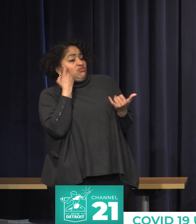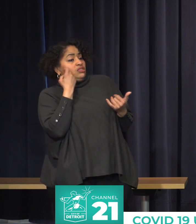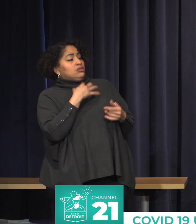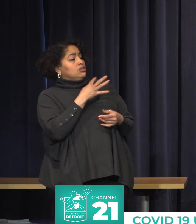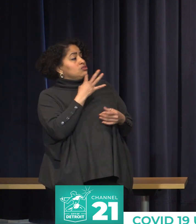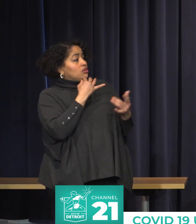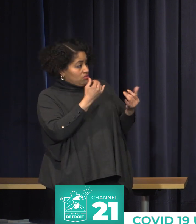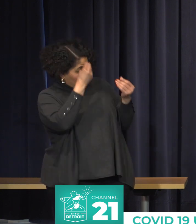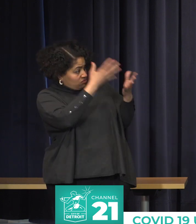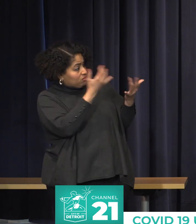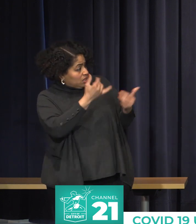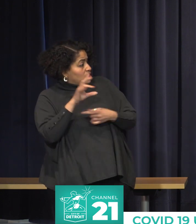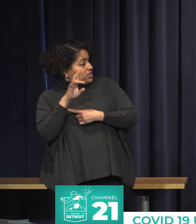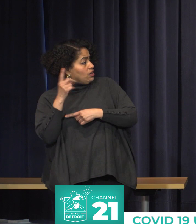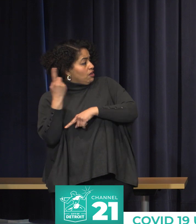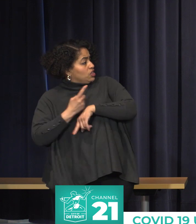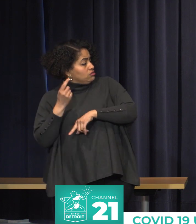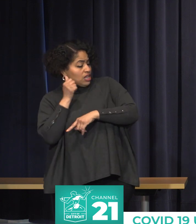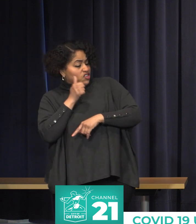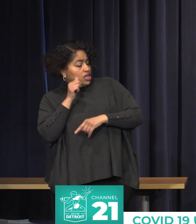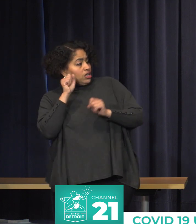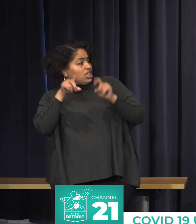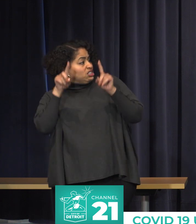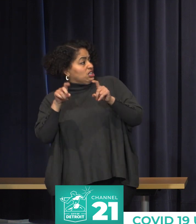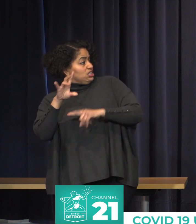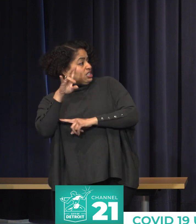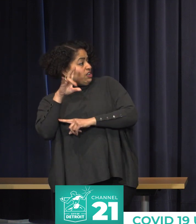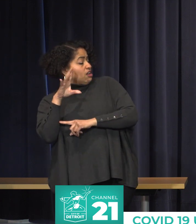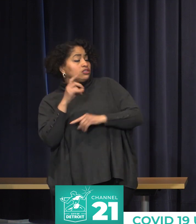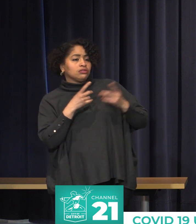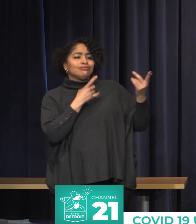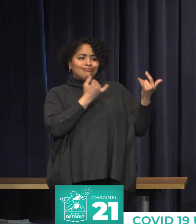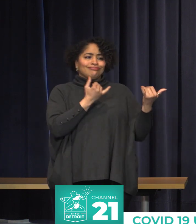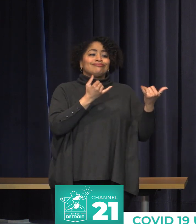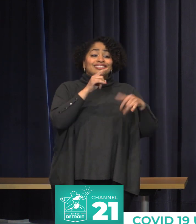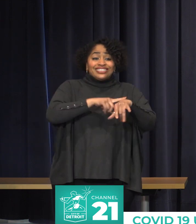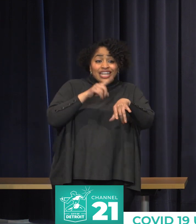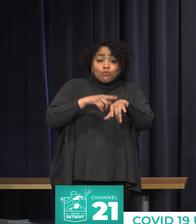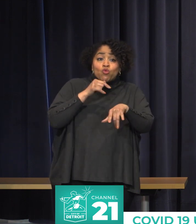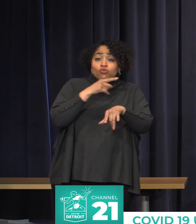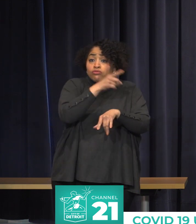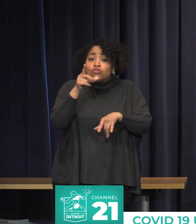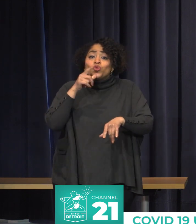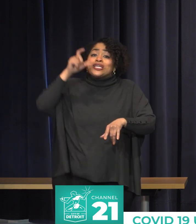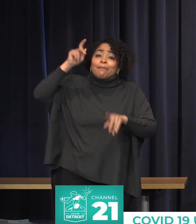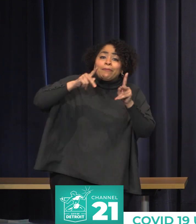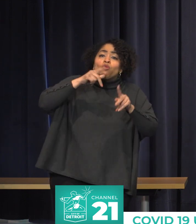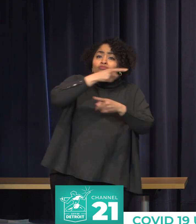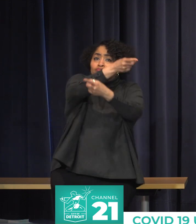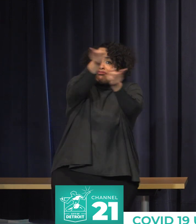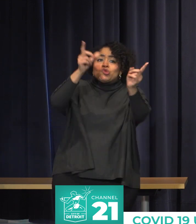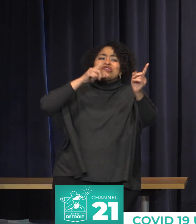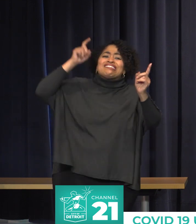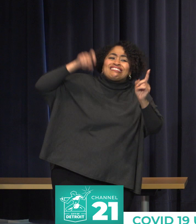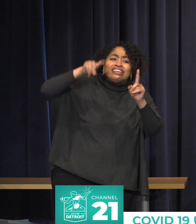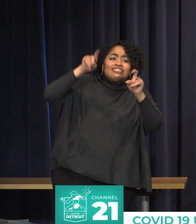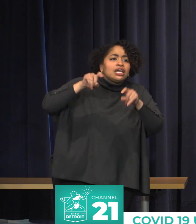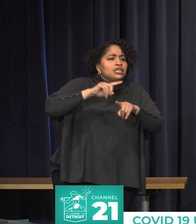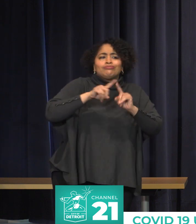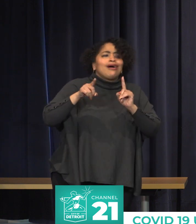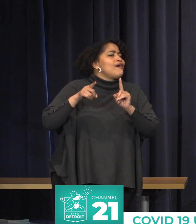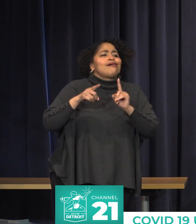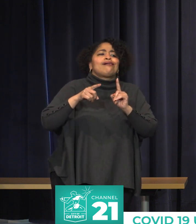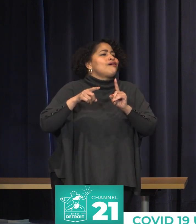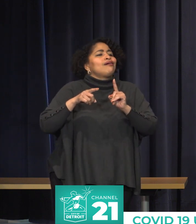fairgrounds being able to do 700 a day, it's time for a lot of folks who really needed a test, but basically got triaged